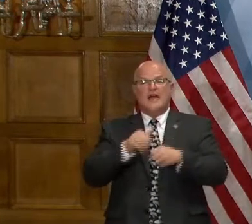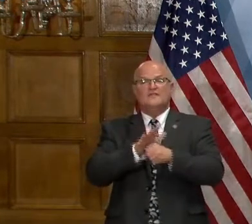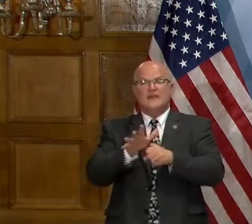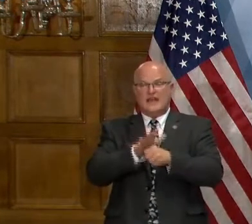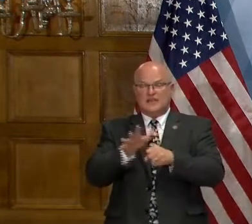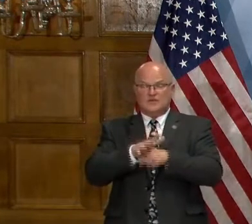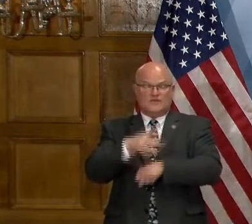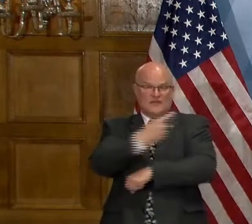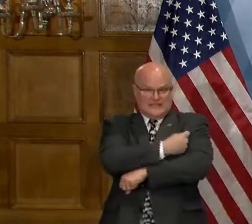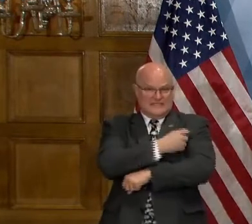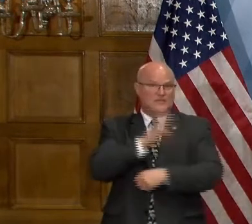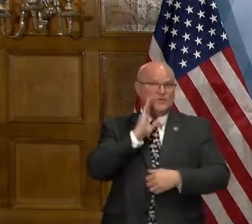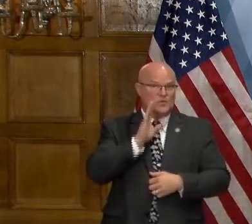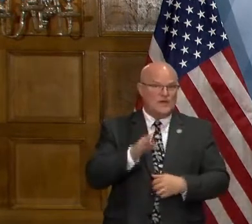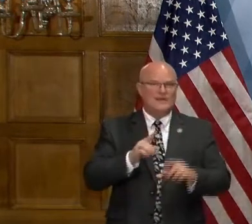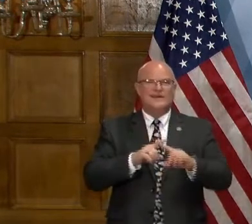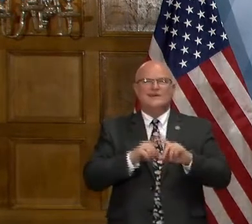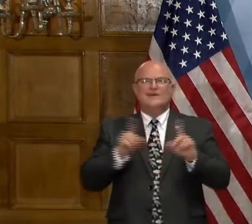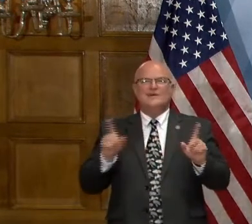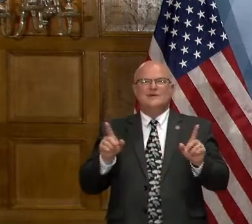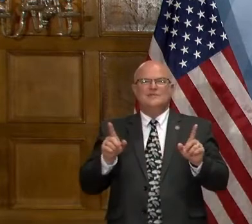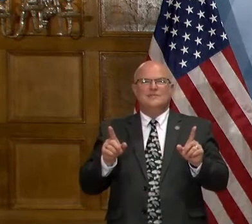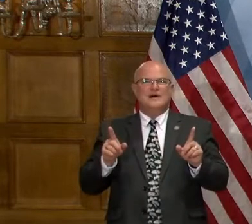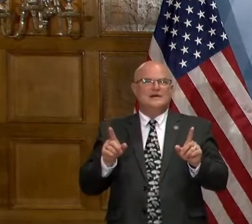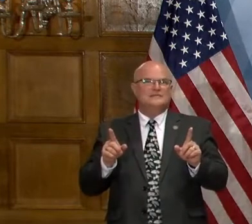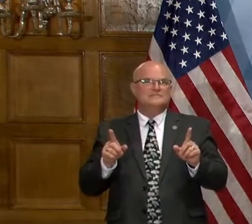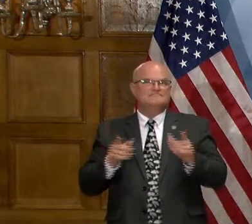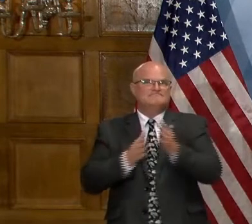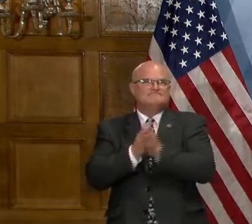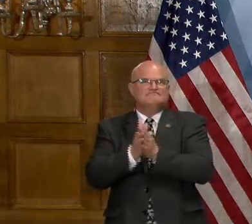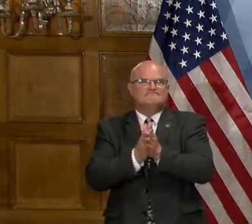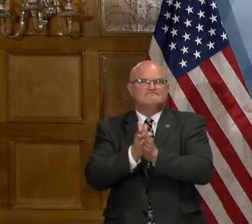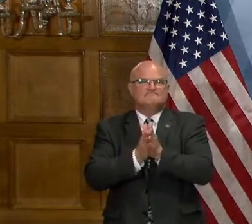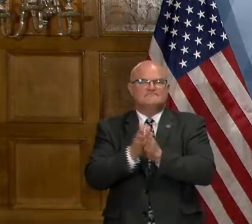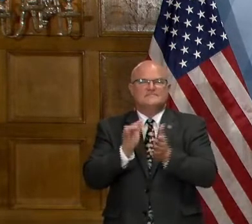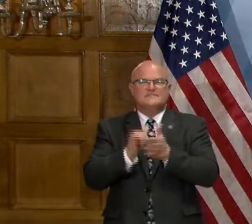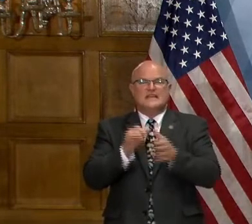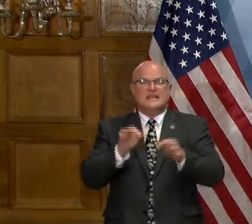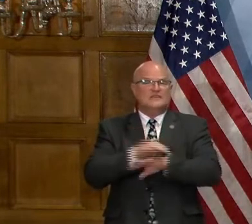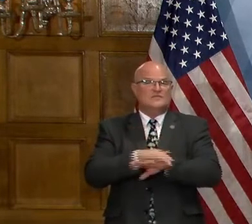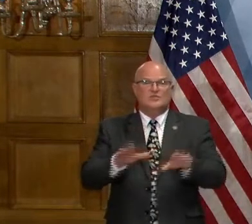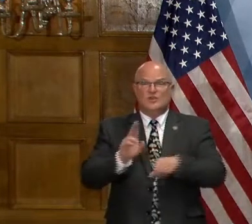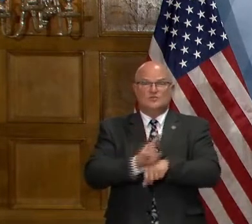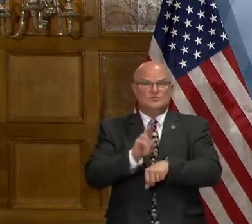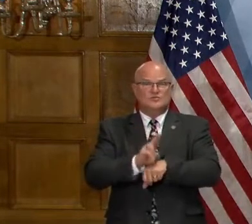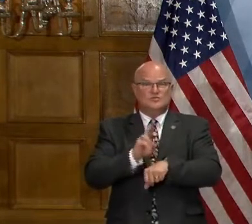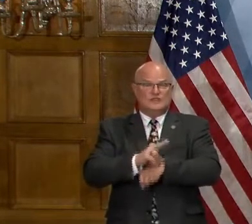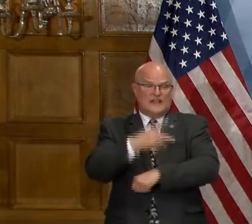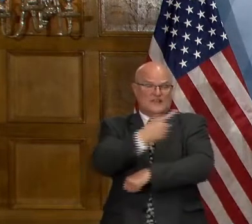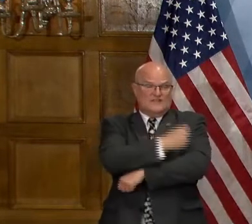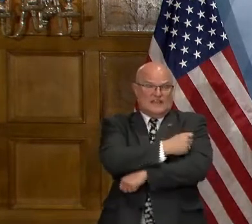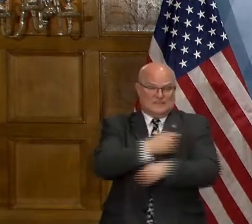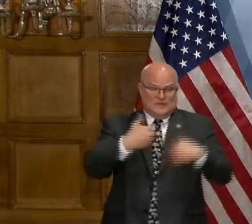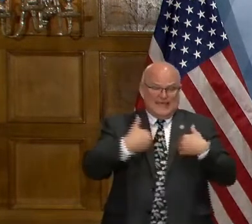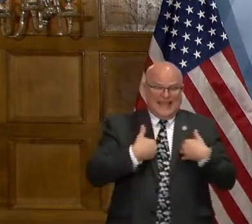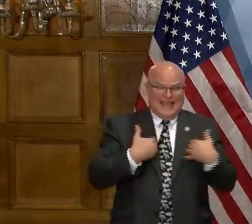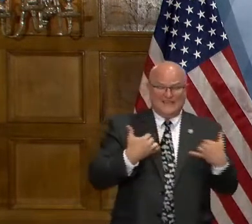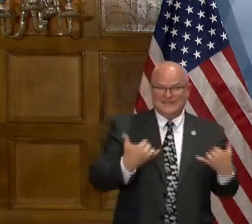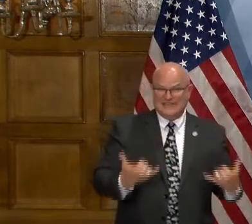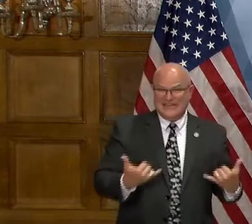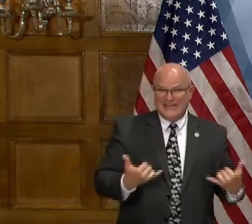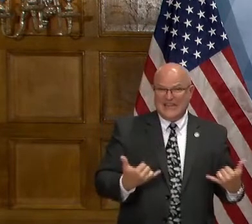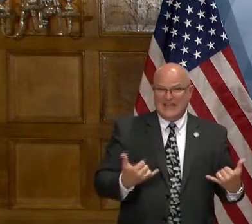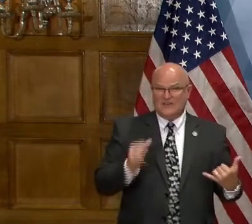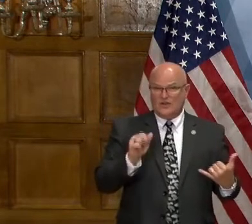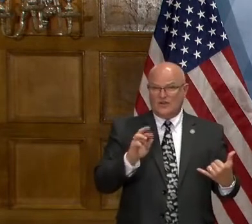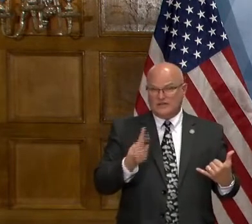adequate vaccinations, but maybe that's a motivator that if we don't utilize the vaccines that are available to us here